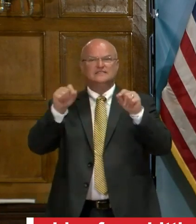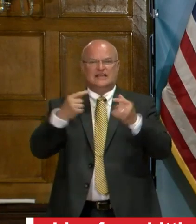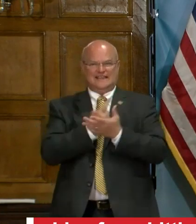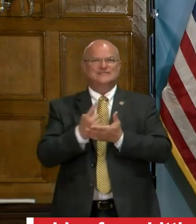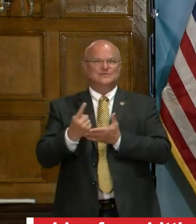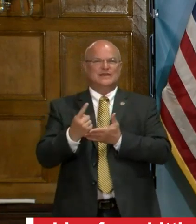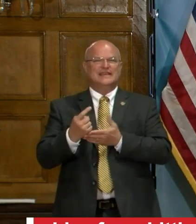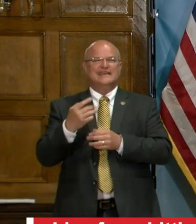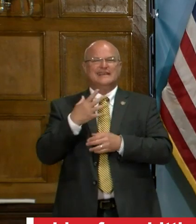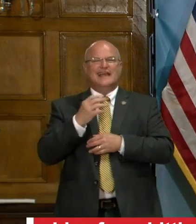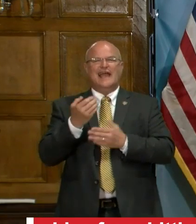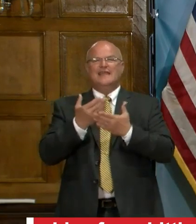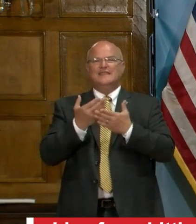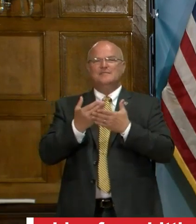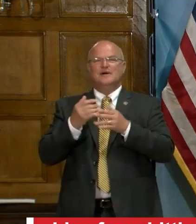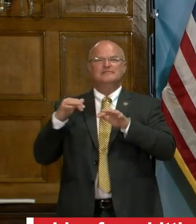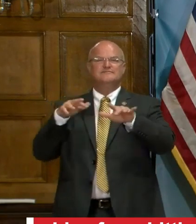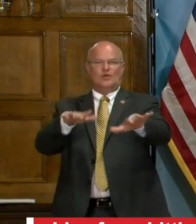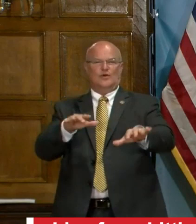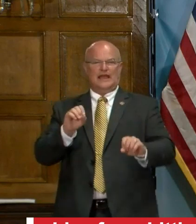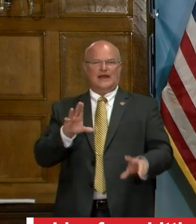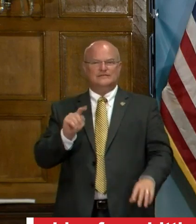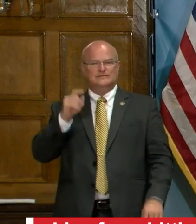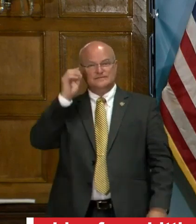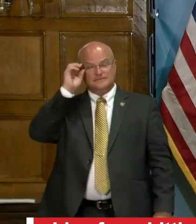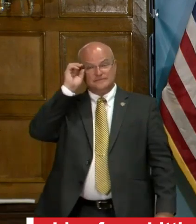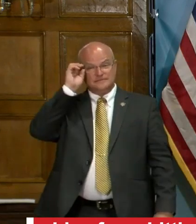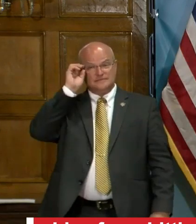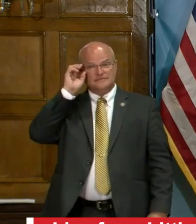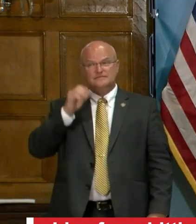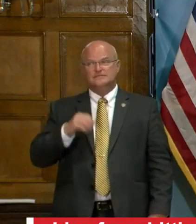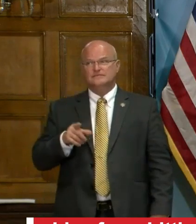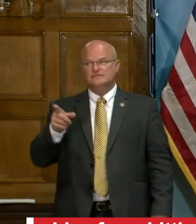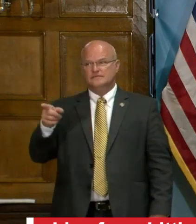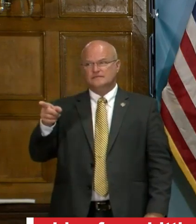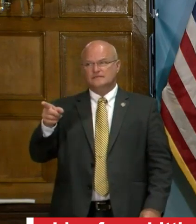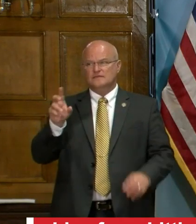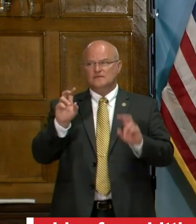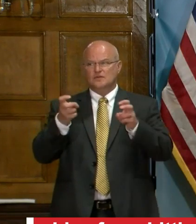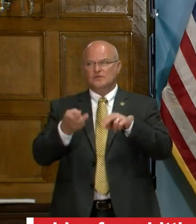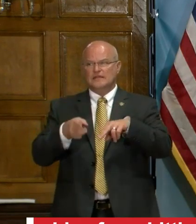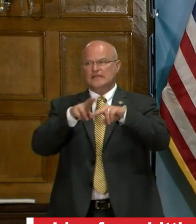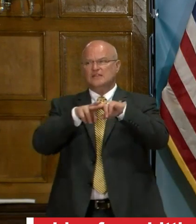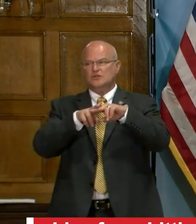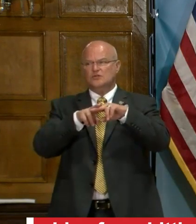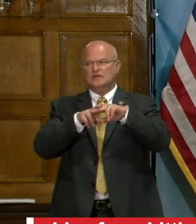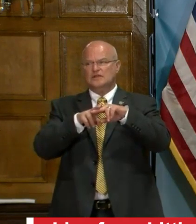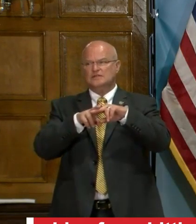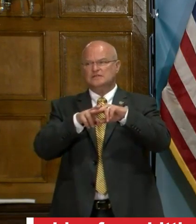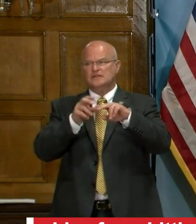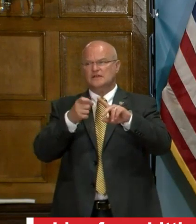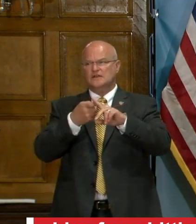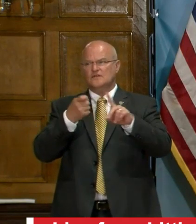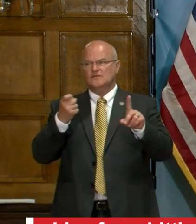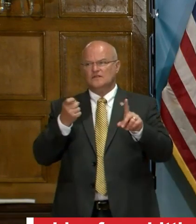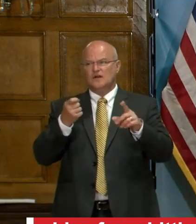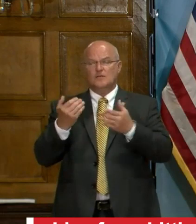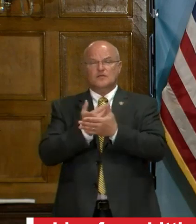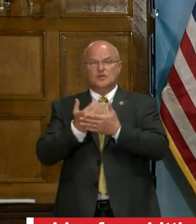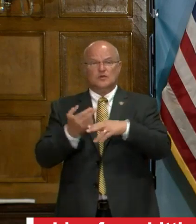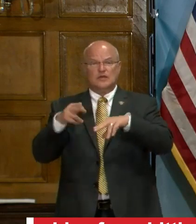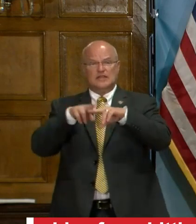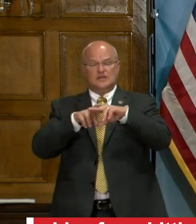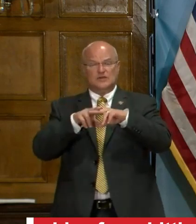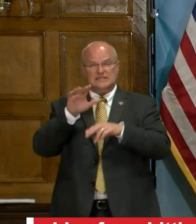this week, and the money is flowing. In terms of the increase from the new increase